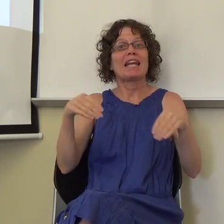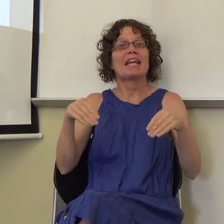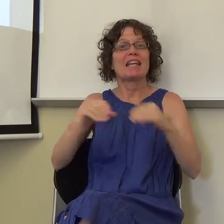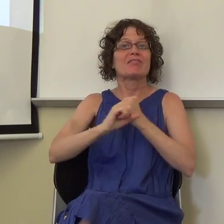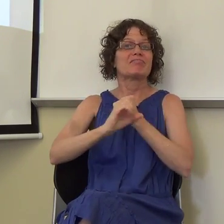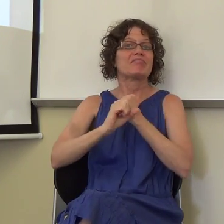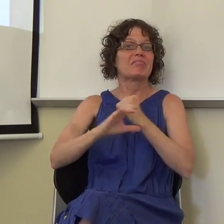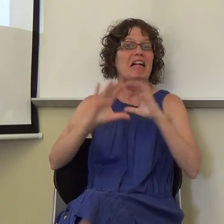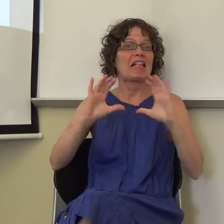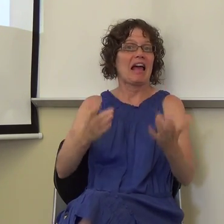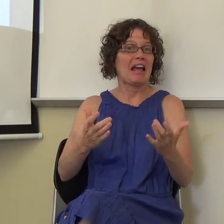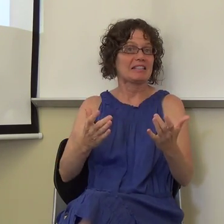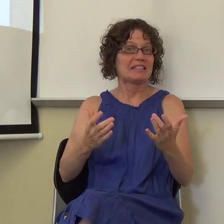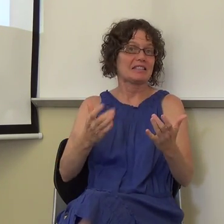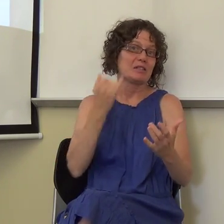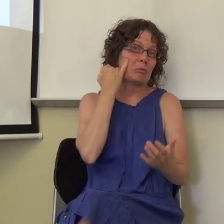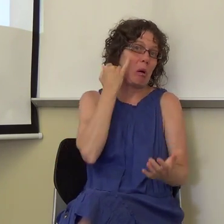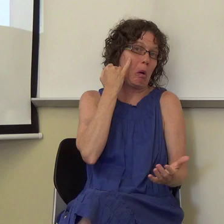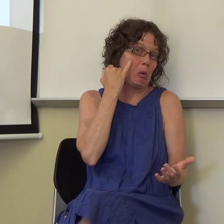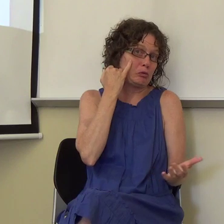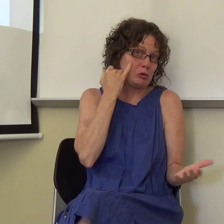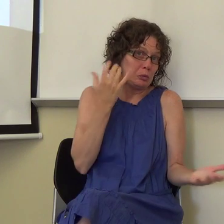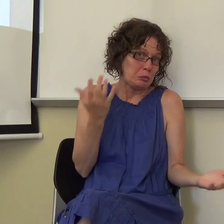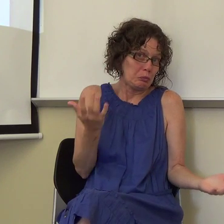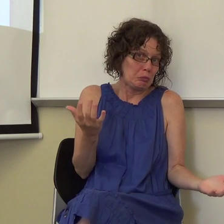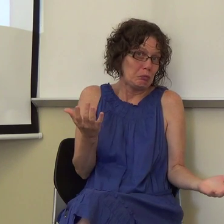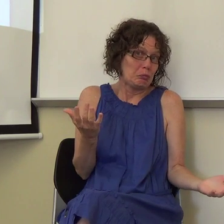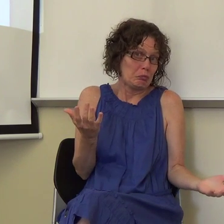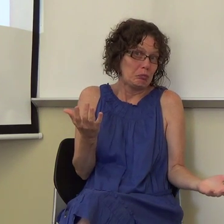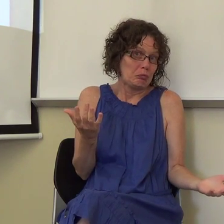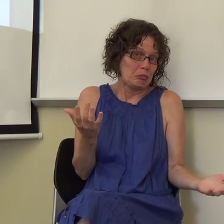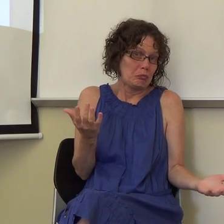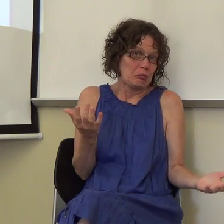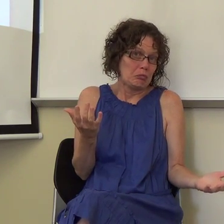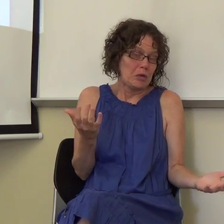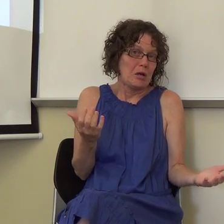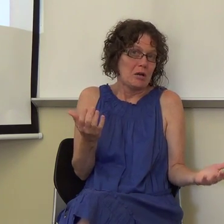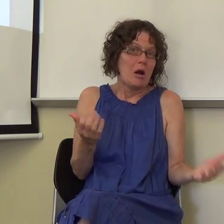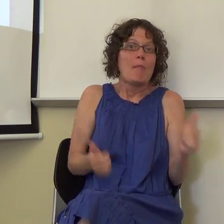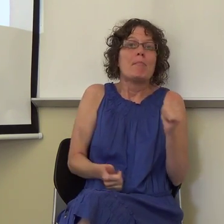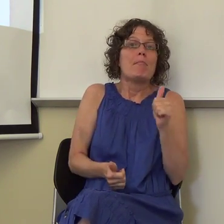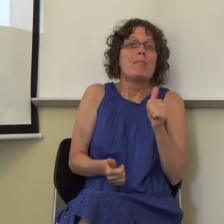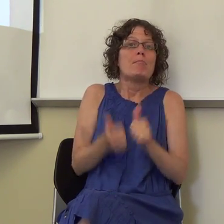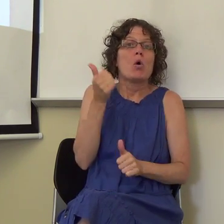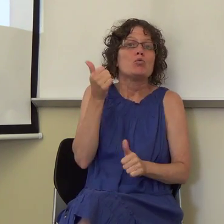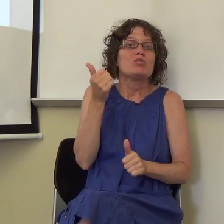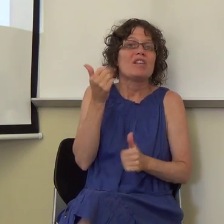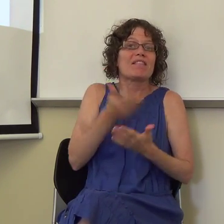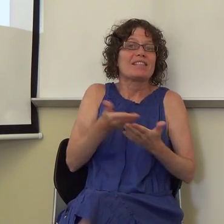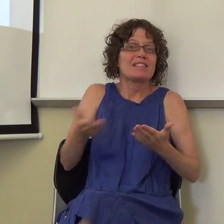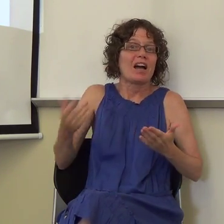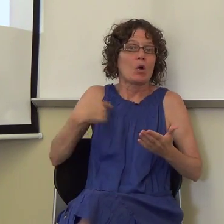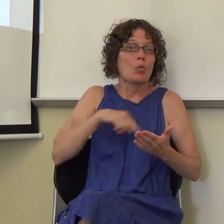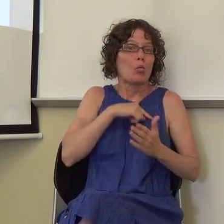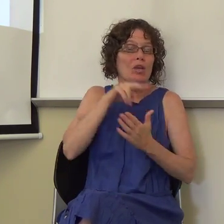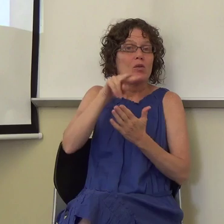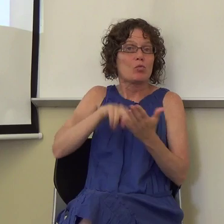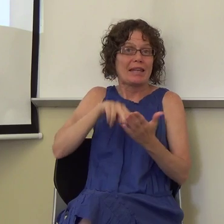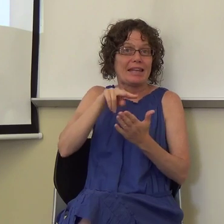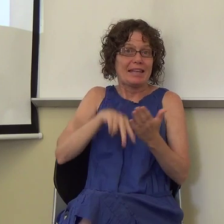interesting thing about these things we're going to be reading. Most of the stuff we are going to read this semester,